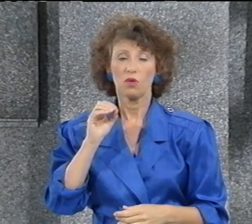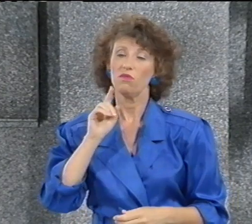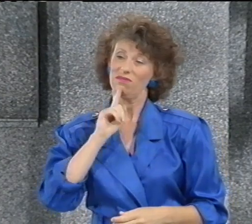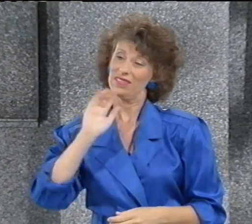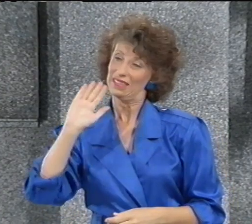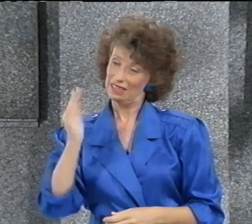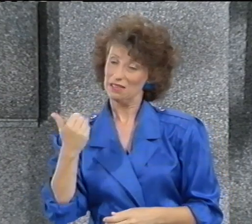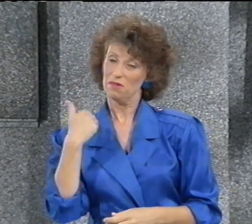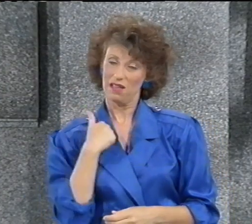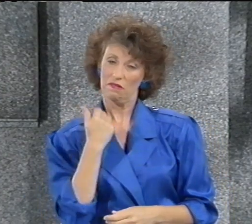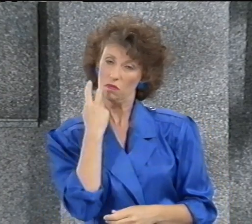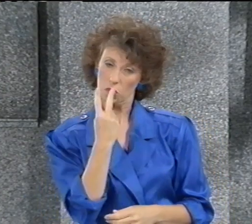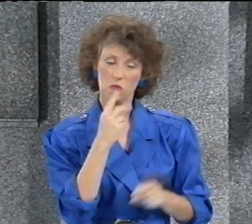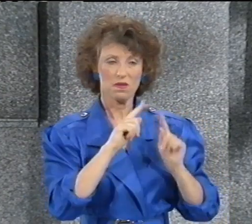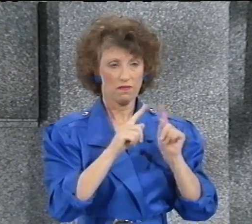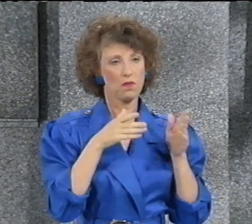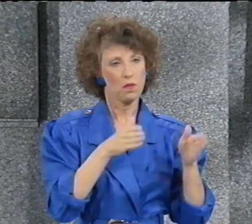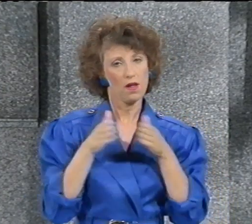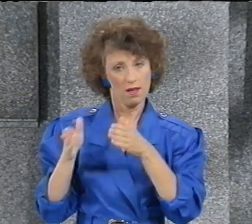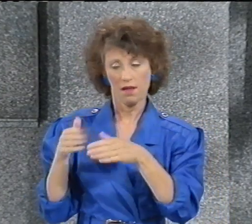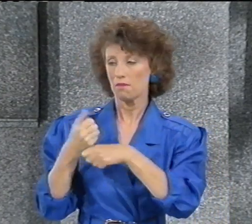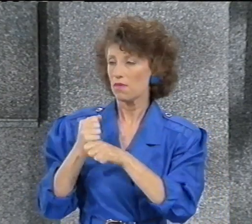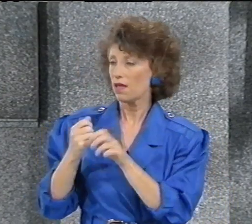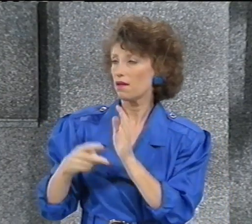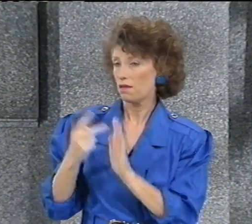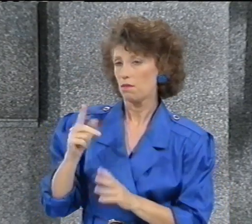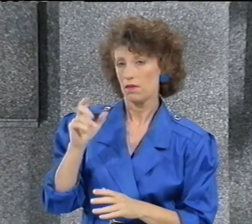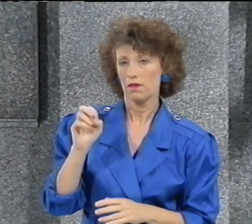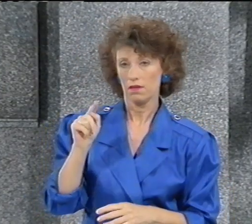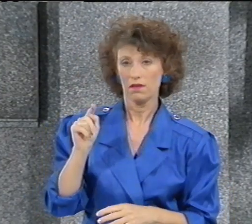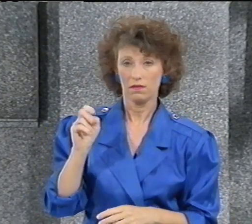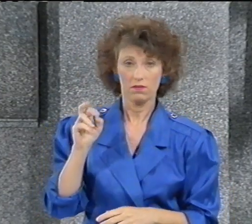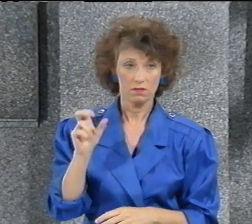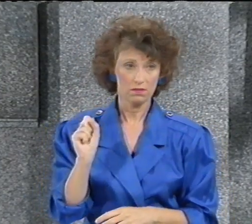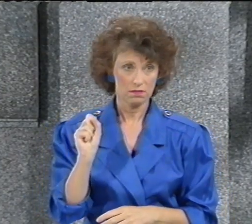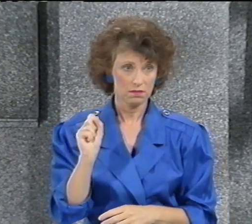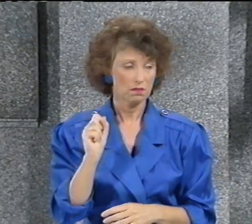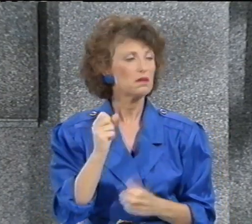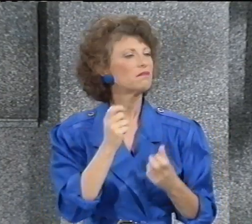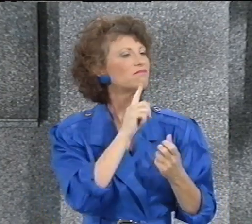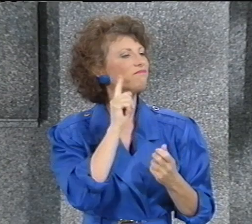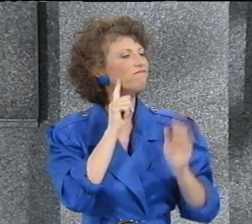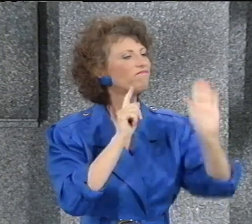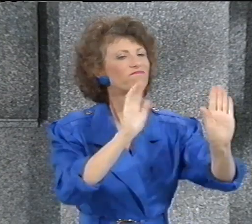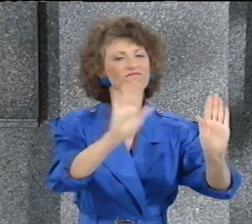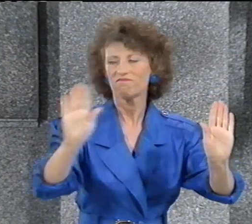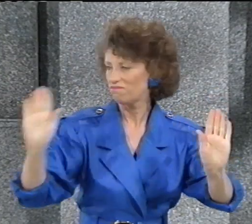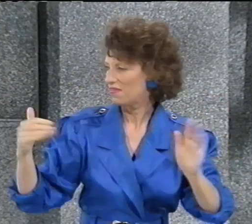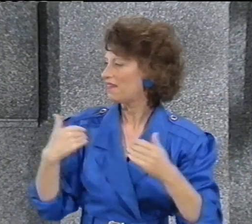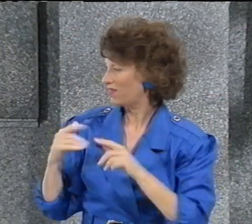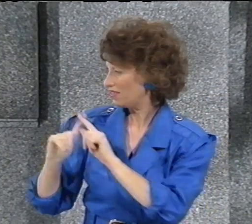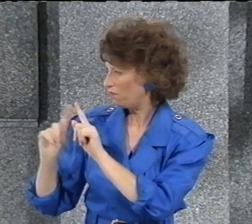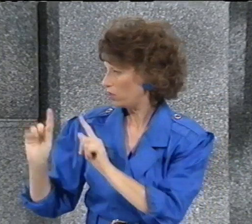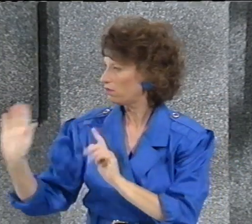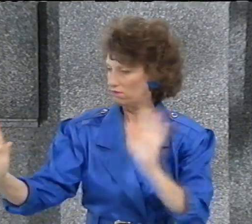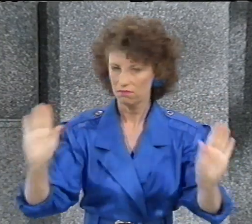Because in today's world, we seem to work for speed. So there seems to be basically two different ways for making